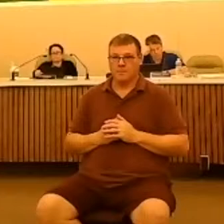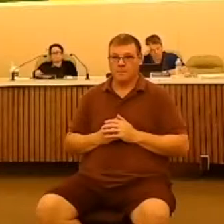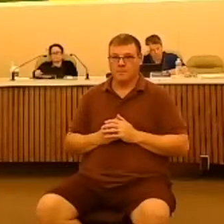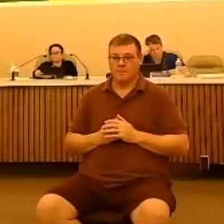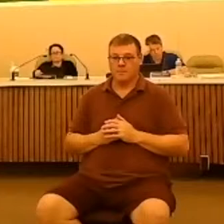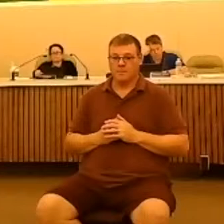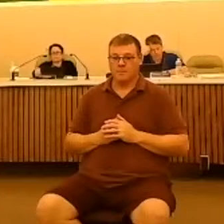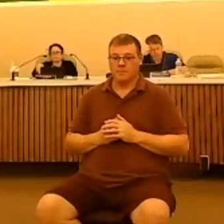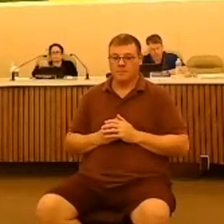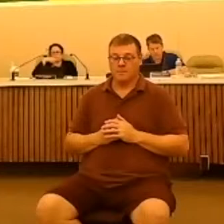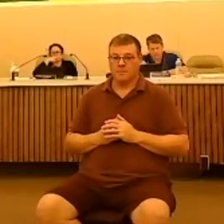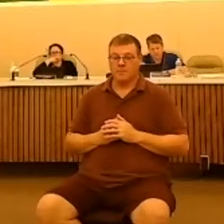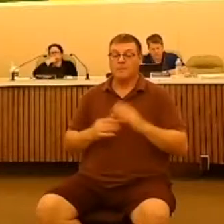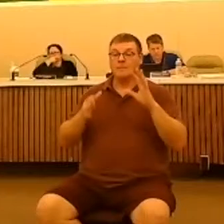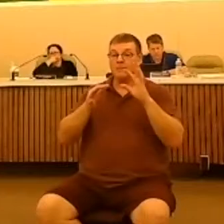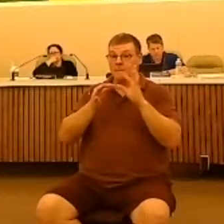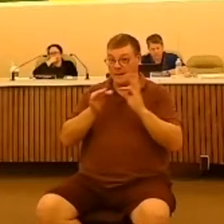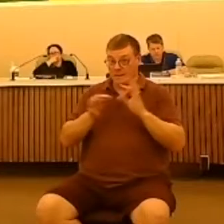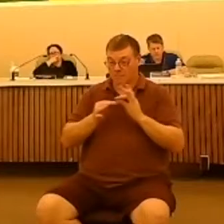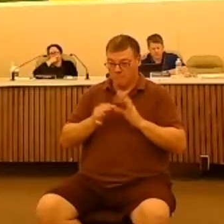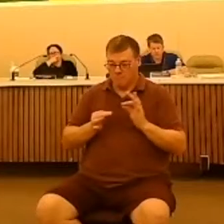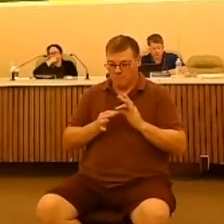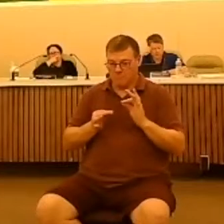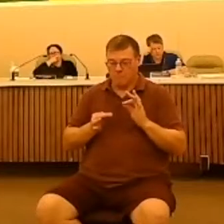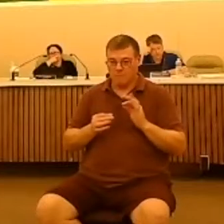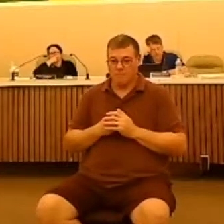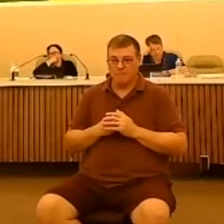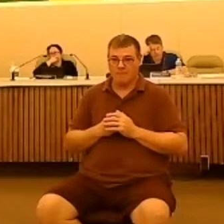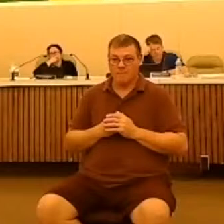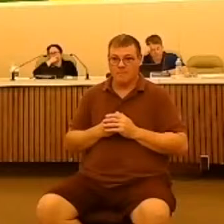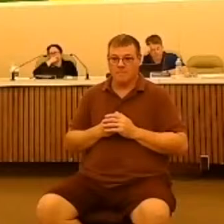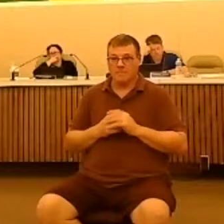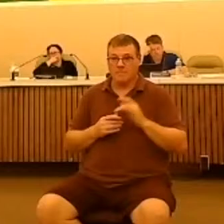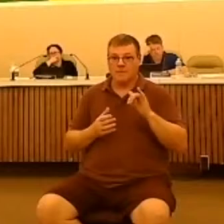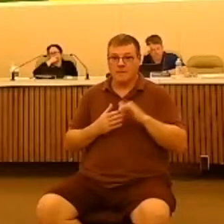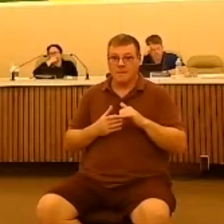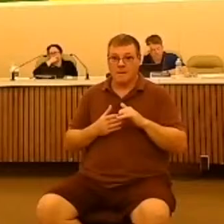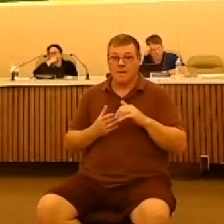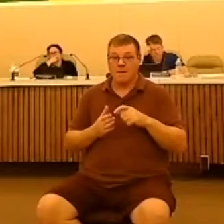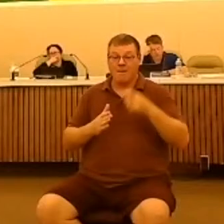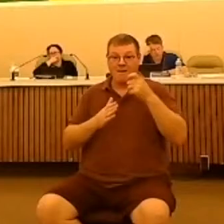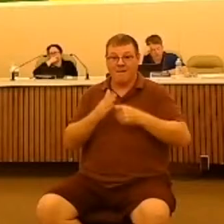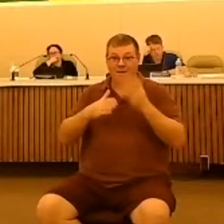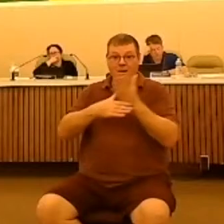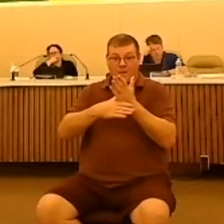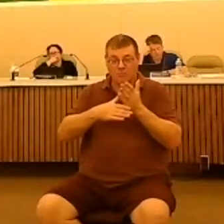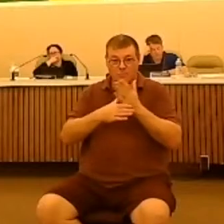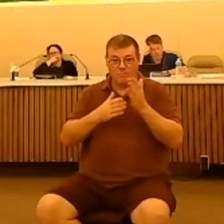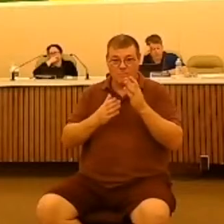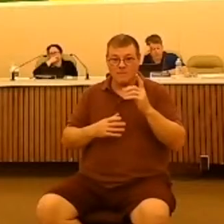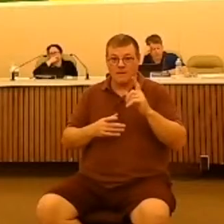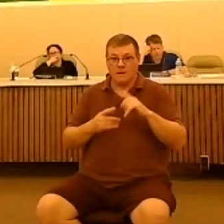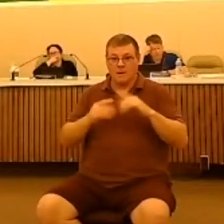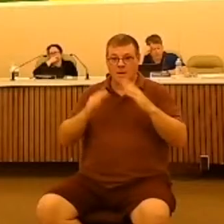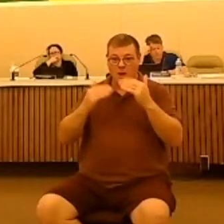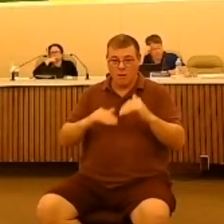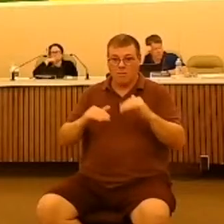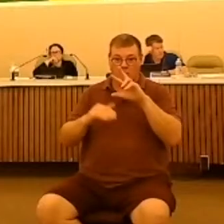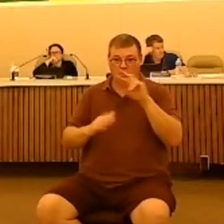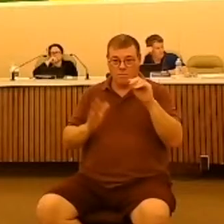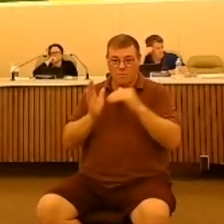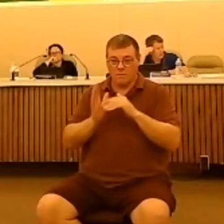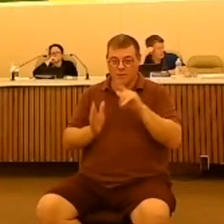So, as mentioned, like I said, the aggregate price was under 30,000. It